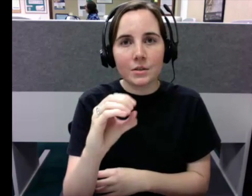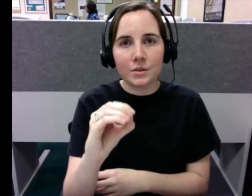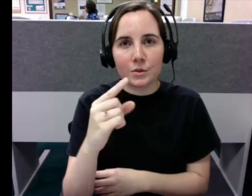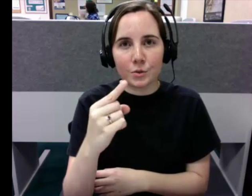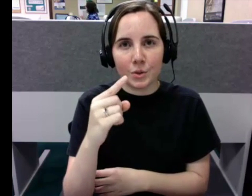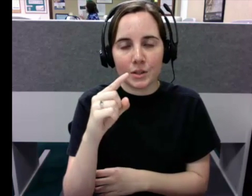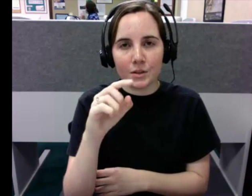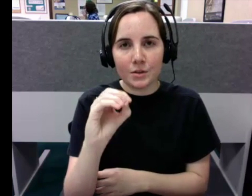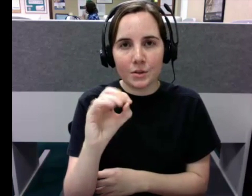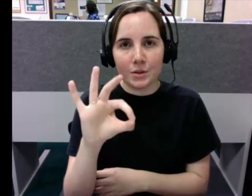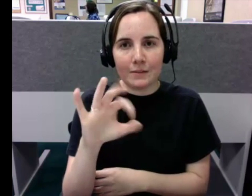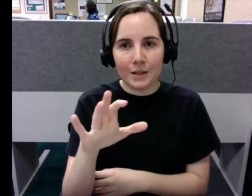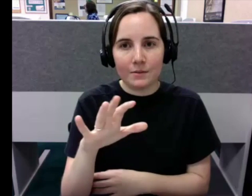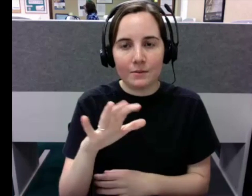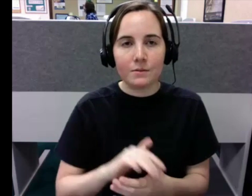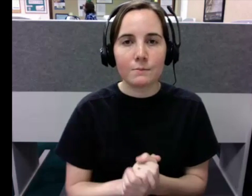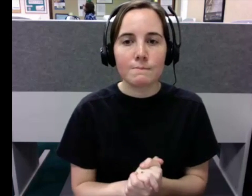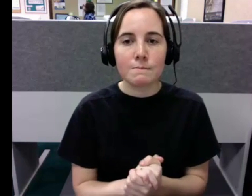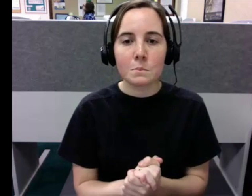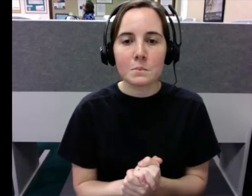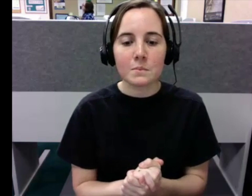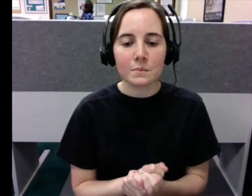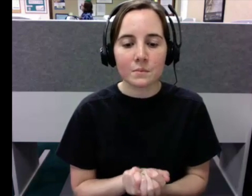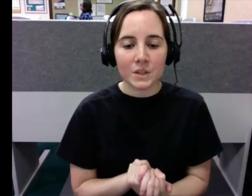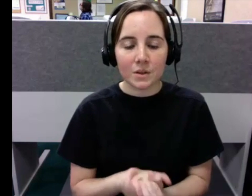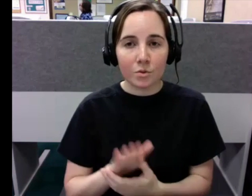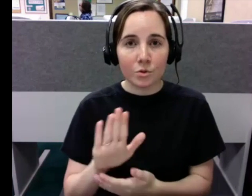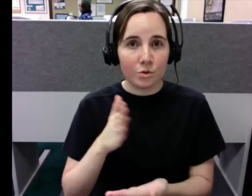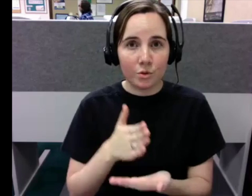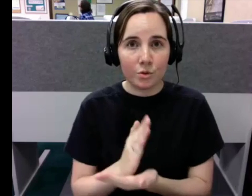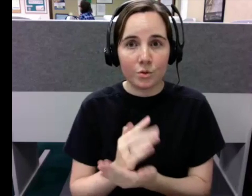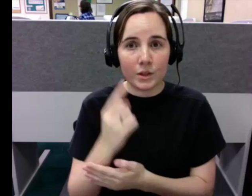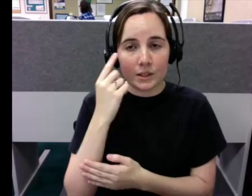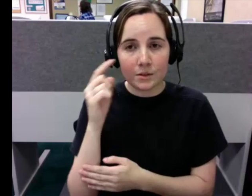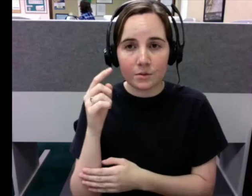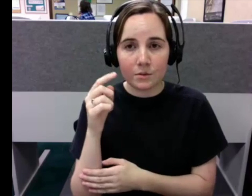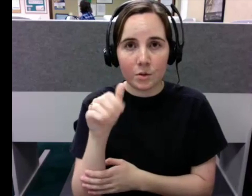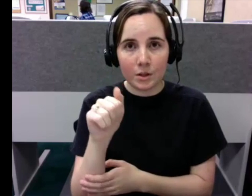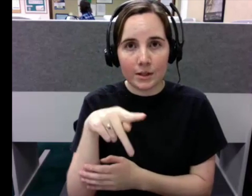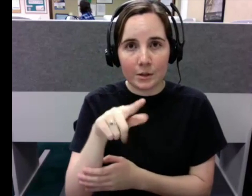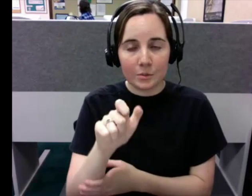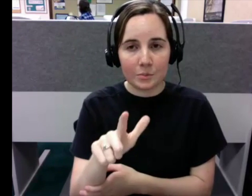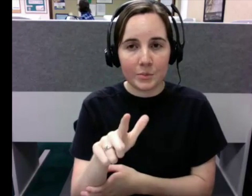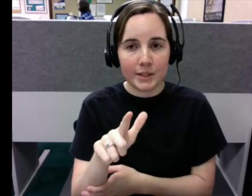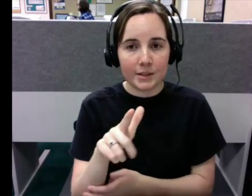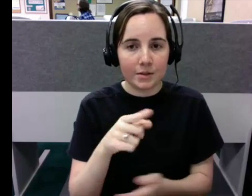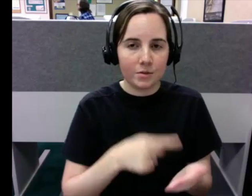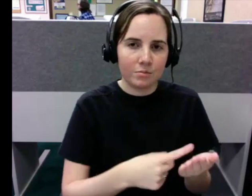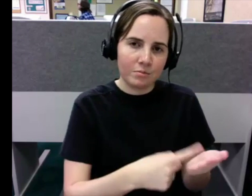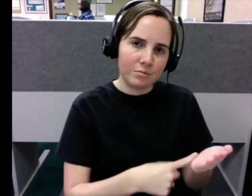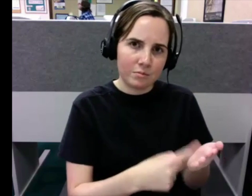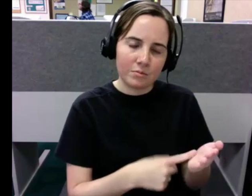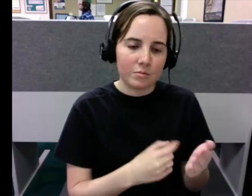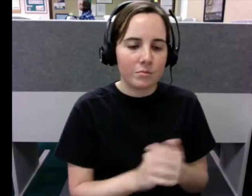Right to appeal. If you disagree with a decision made on your claim, you can appeal it. The steps you can take are